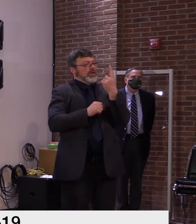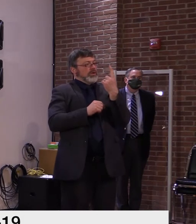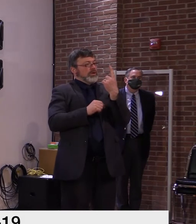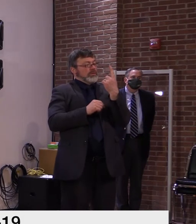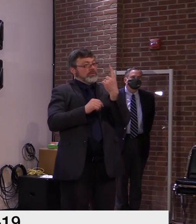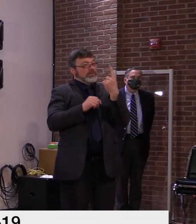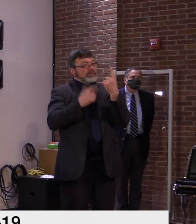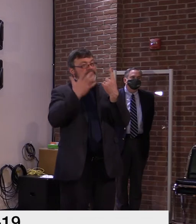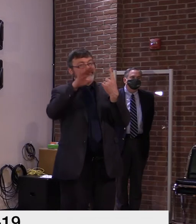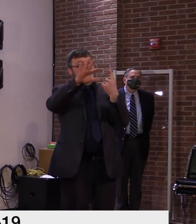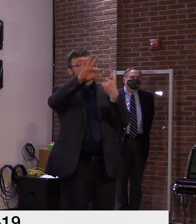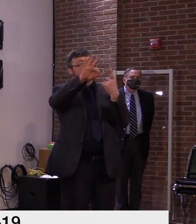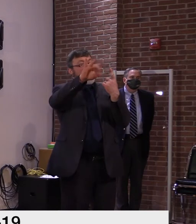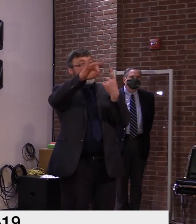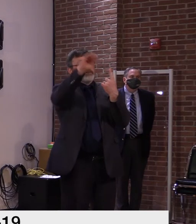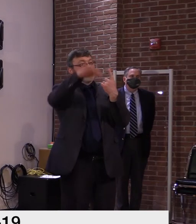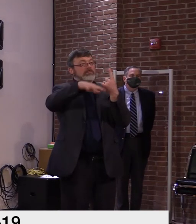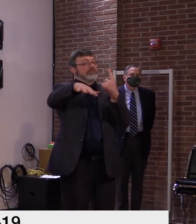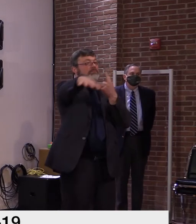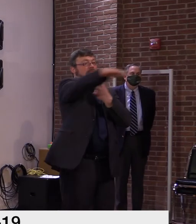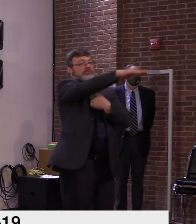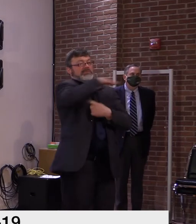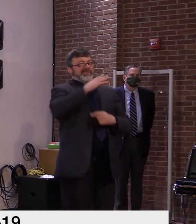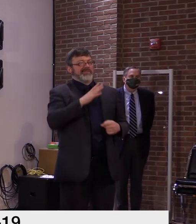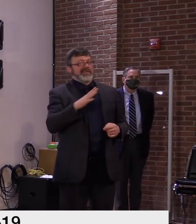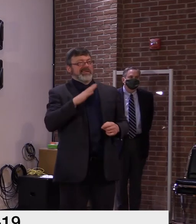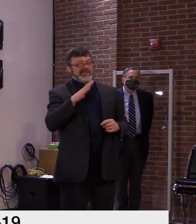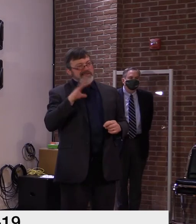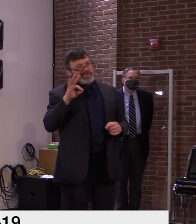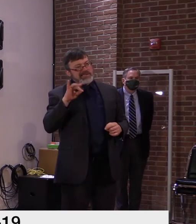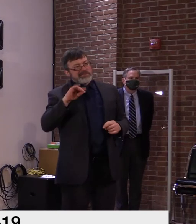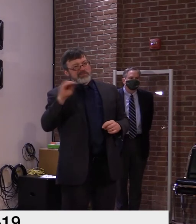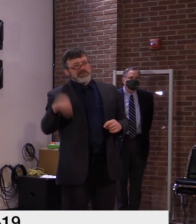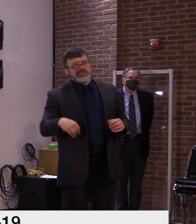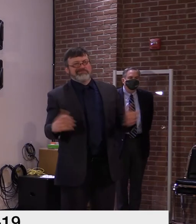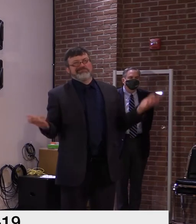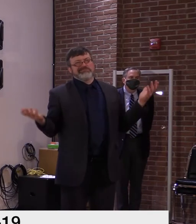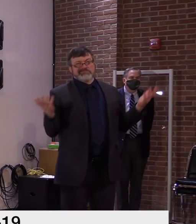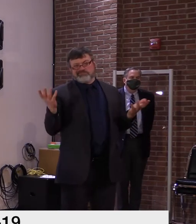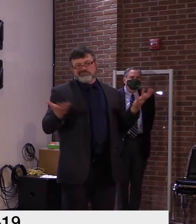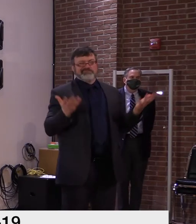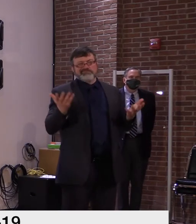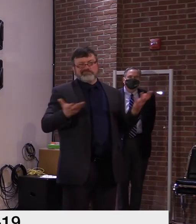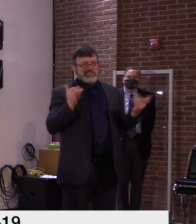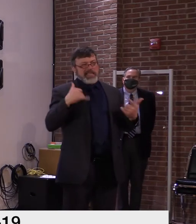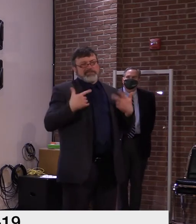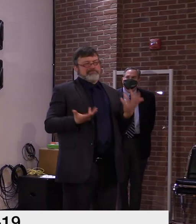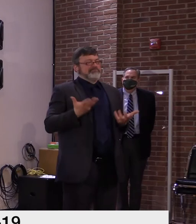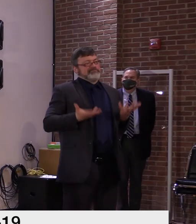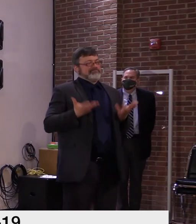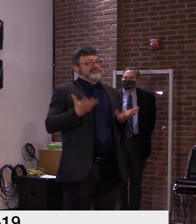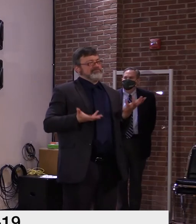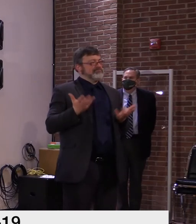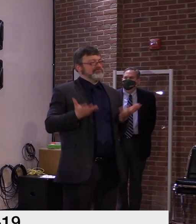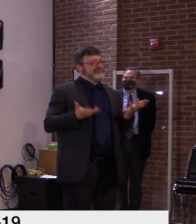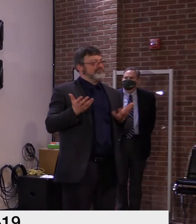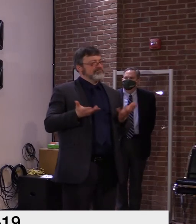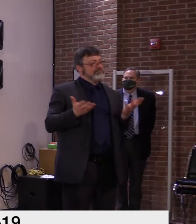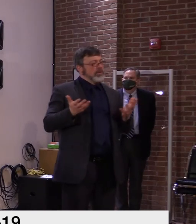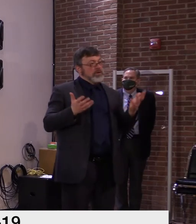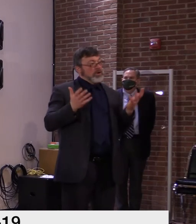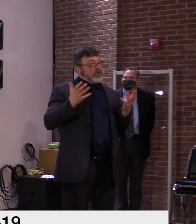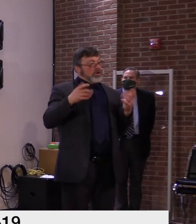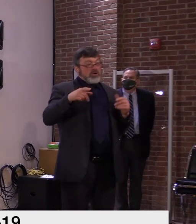this healthier and stronger than we went in. So we've done a lot of things right here, and we've had a lot of compliance. And I